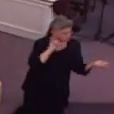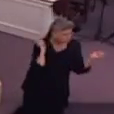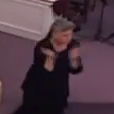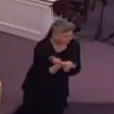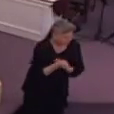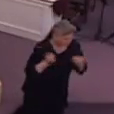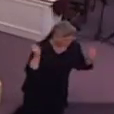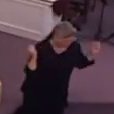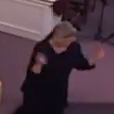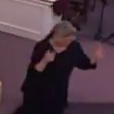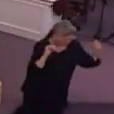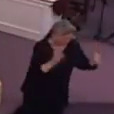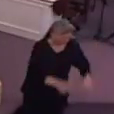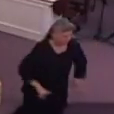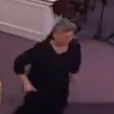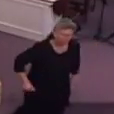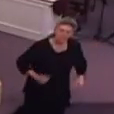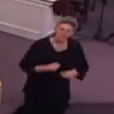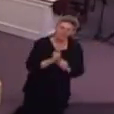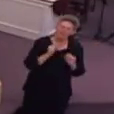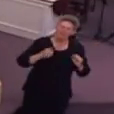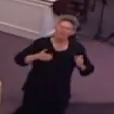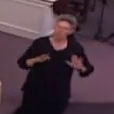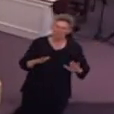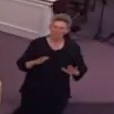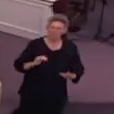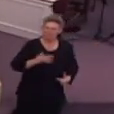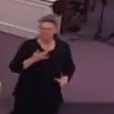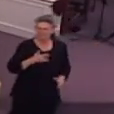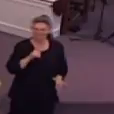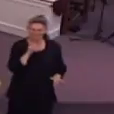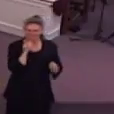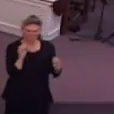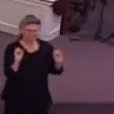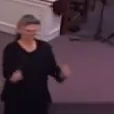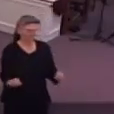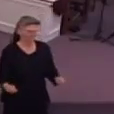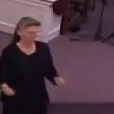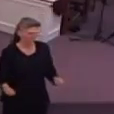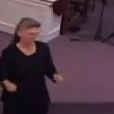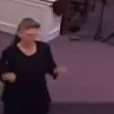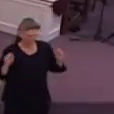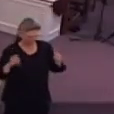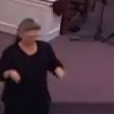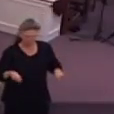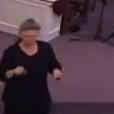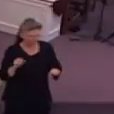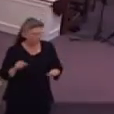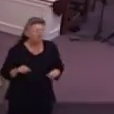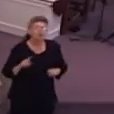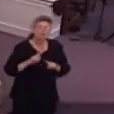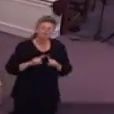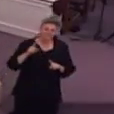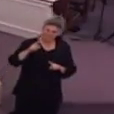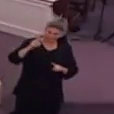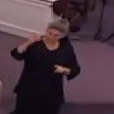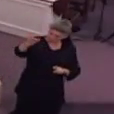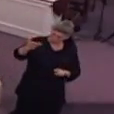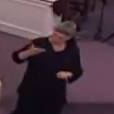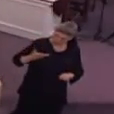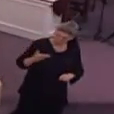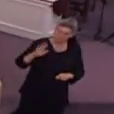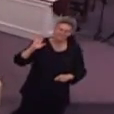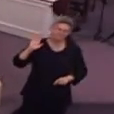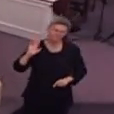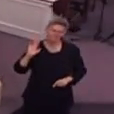that. Come on, he made a way where there seemed to be no way. Come on, he is the one that has the welcoming arm. It's